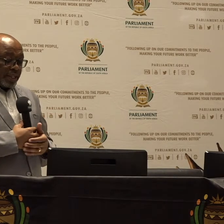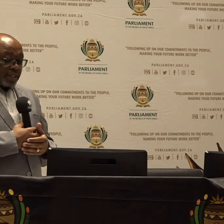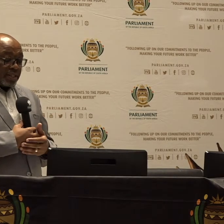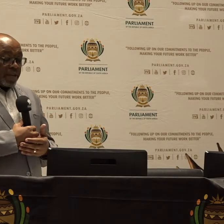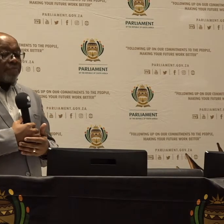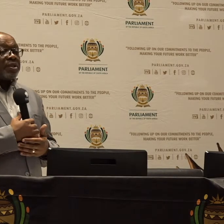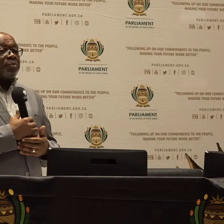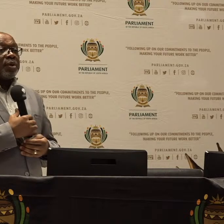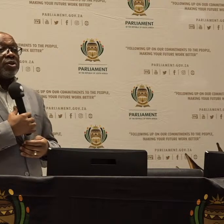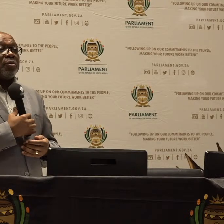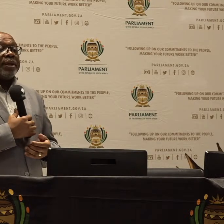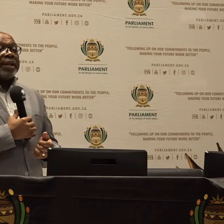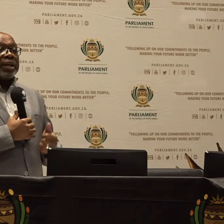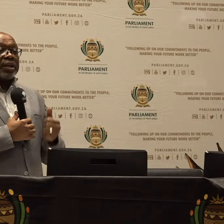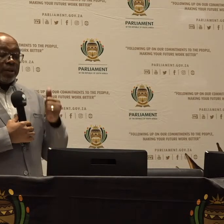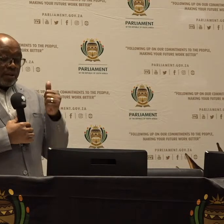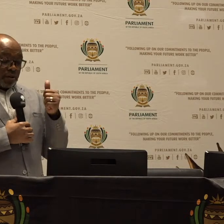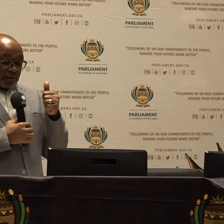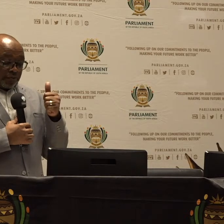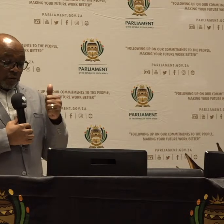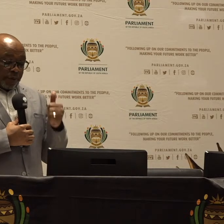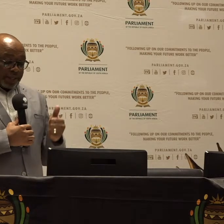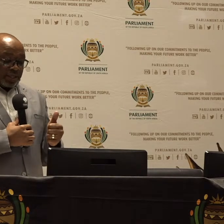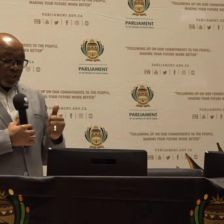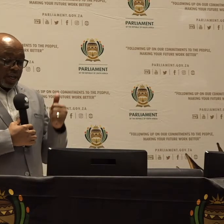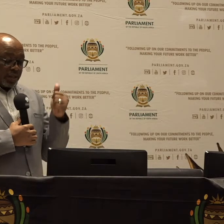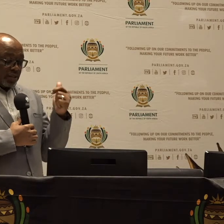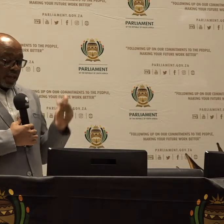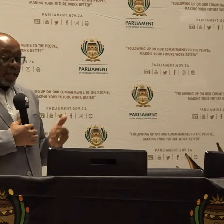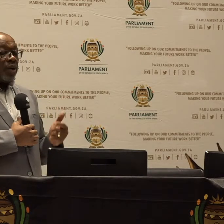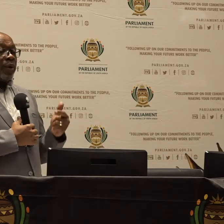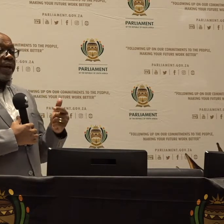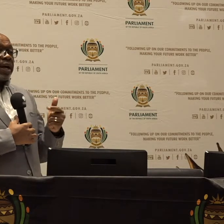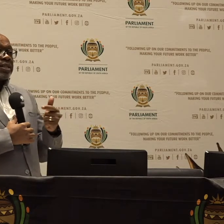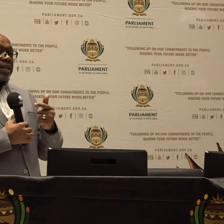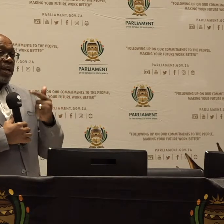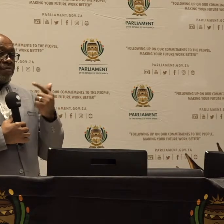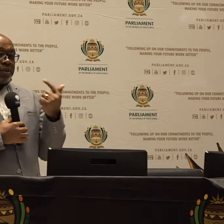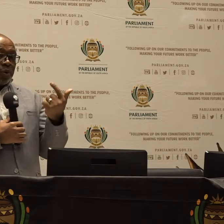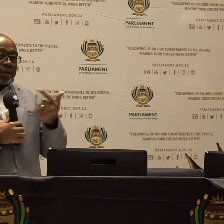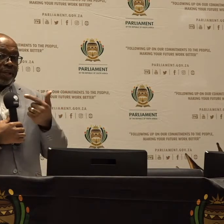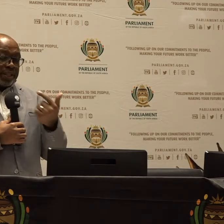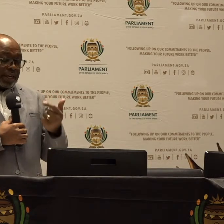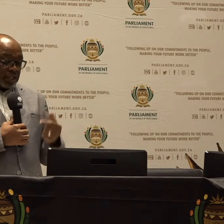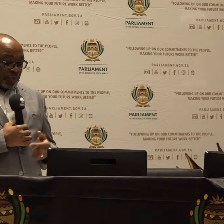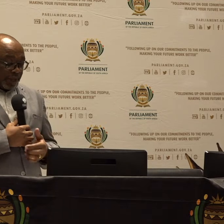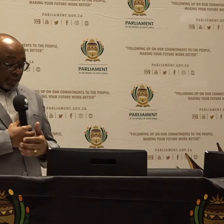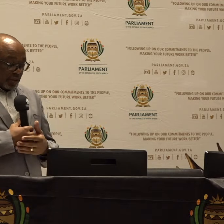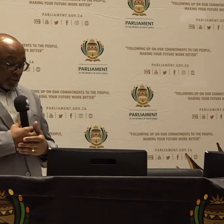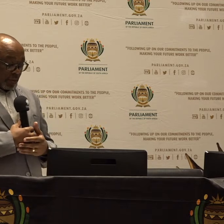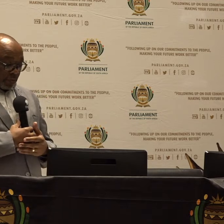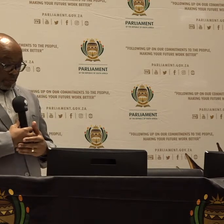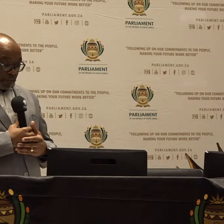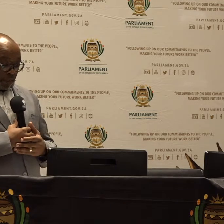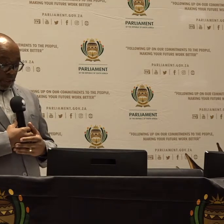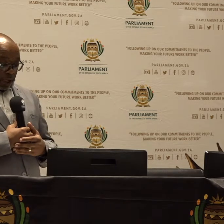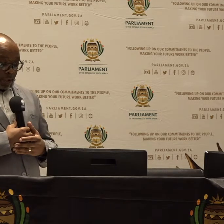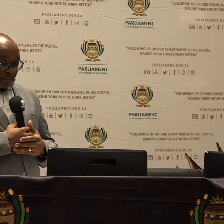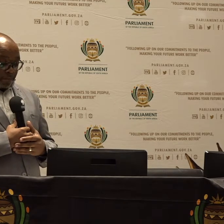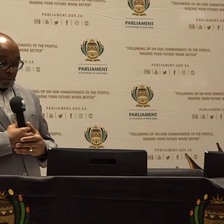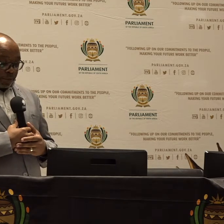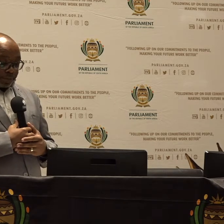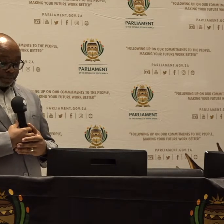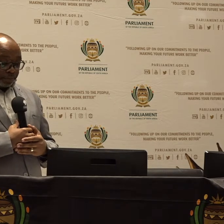firstly safety predominantly for passengers Railway cars and everybody in that space